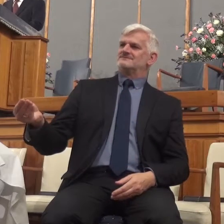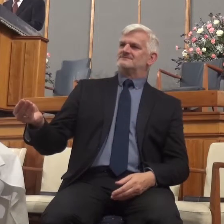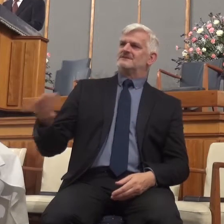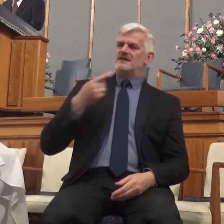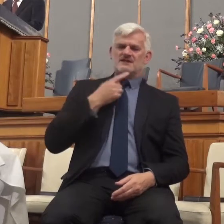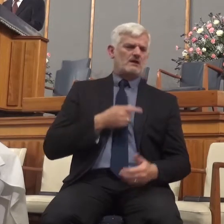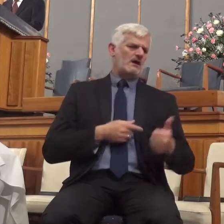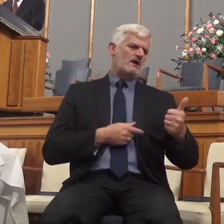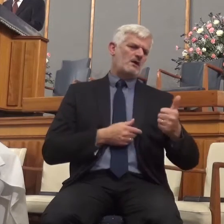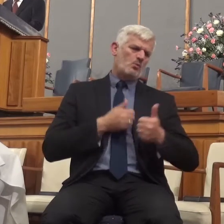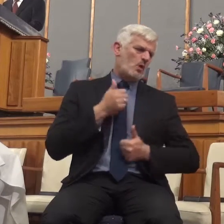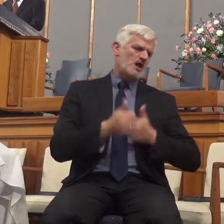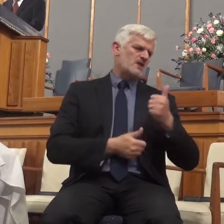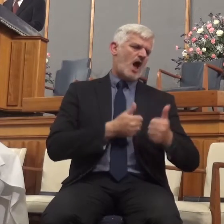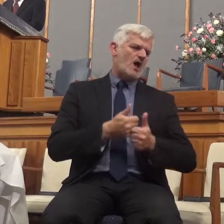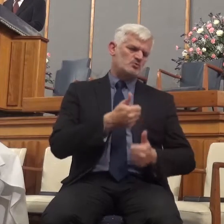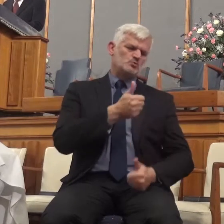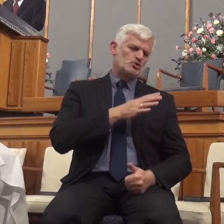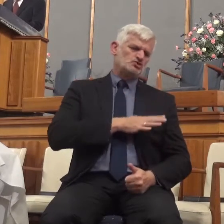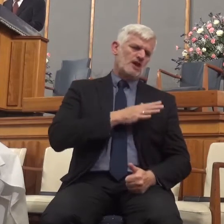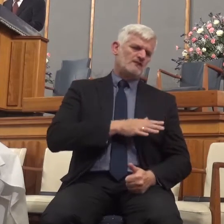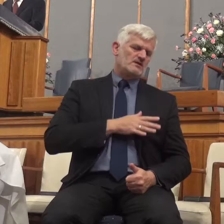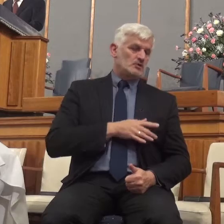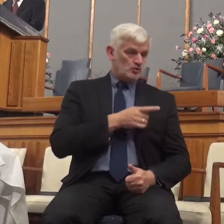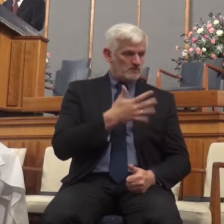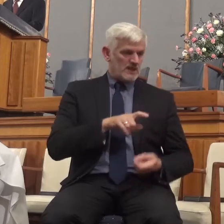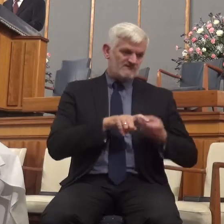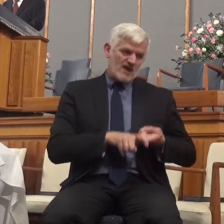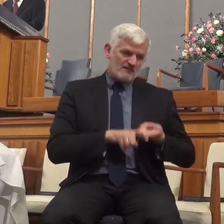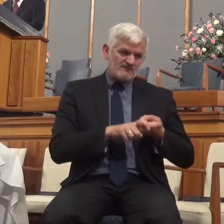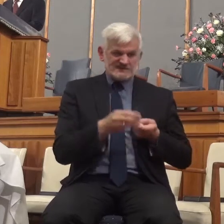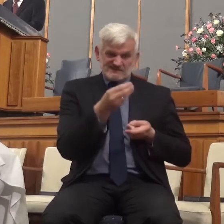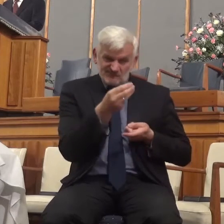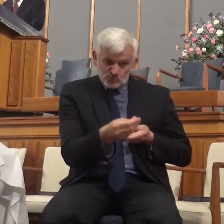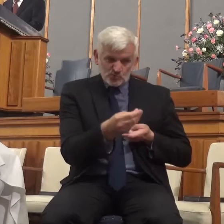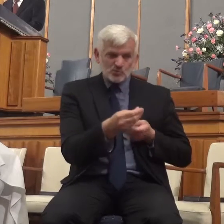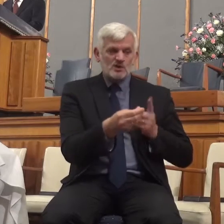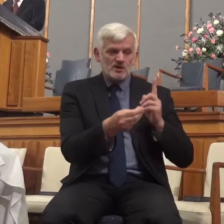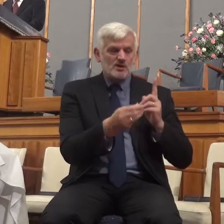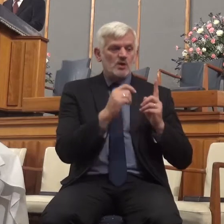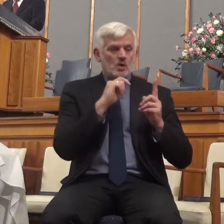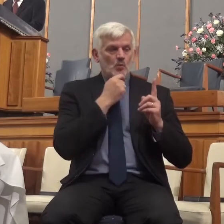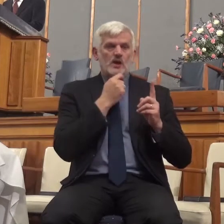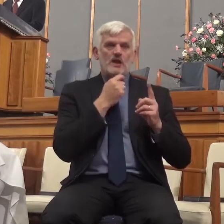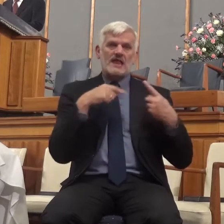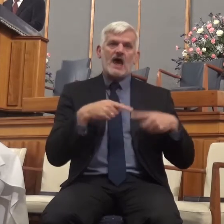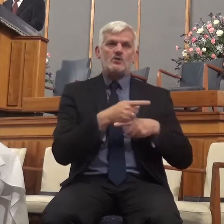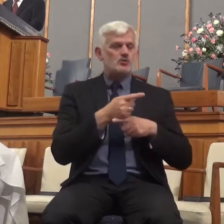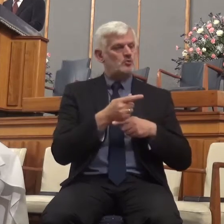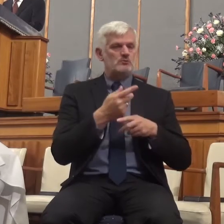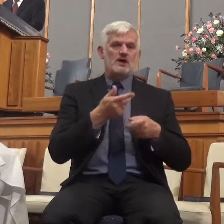him, Well, thou good servant, because thou hast been faithful in a very little, hast